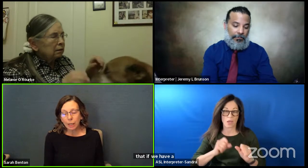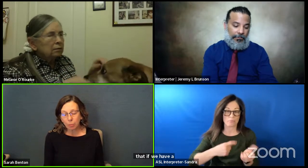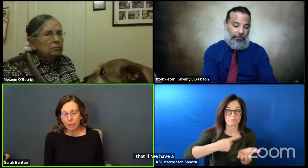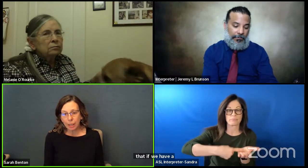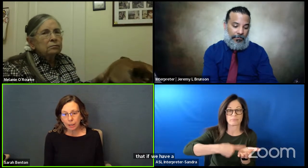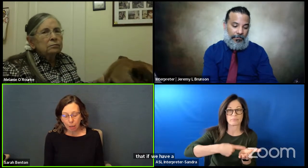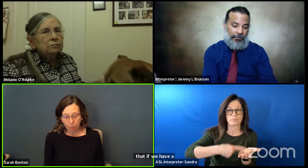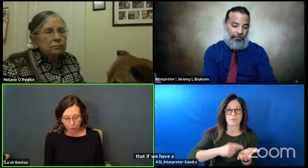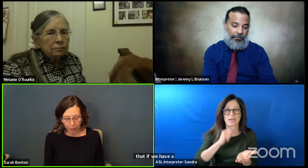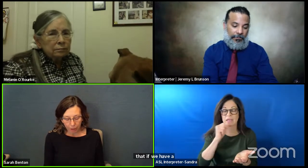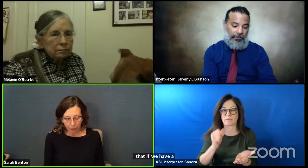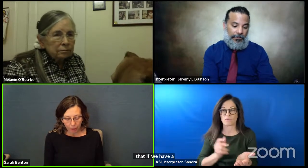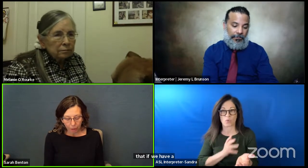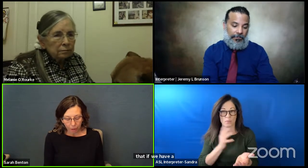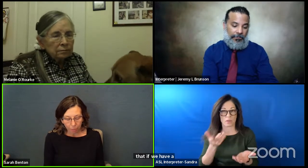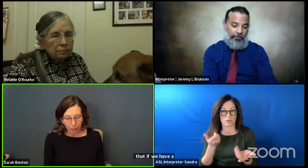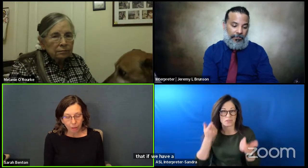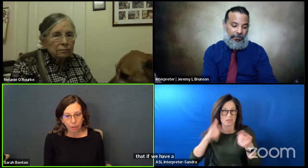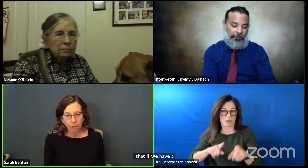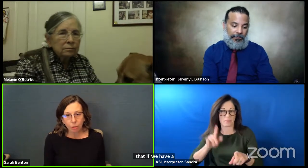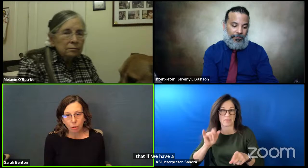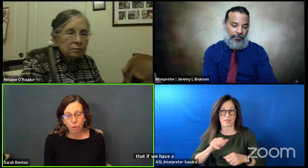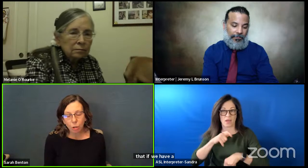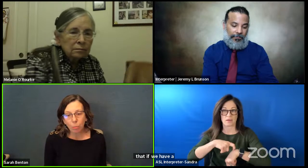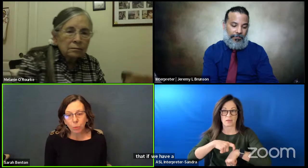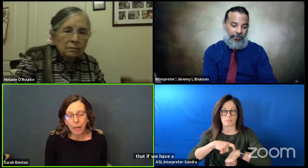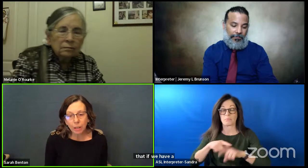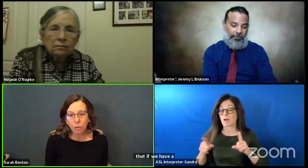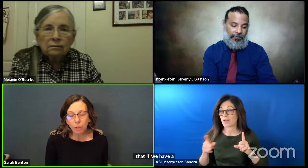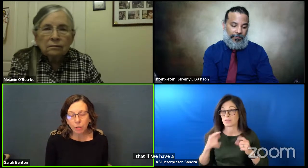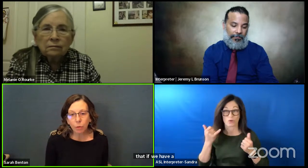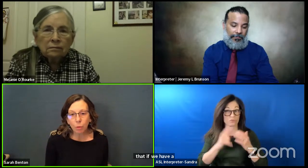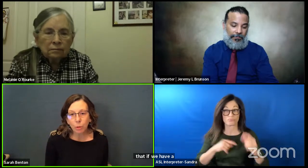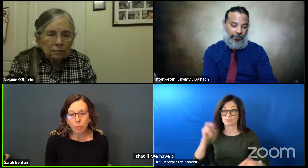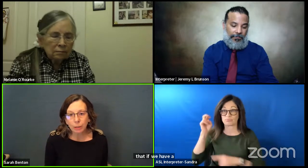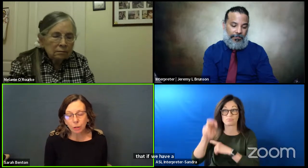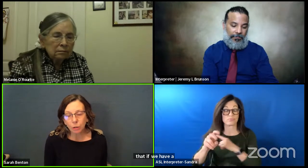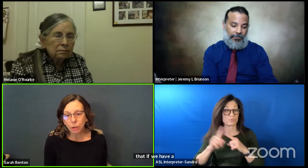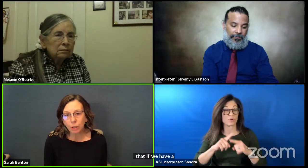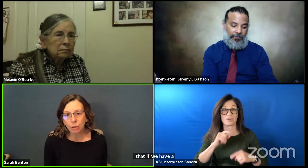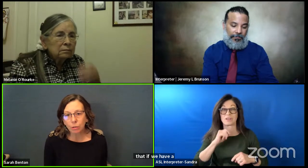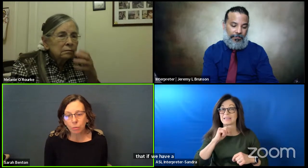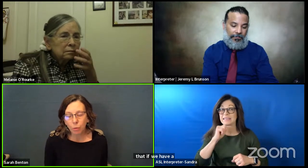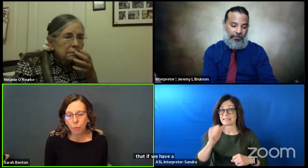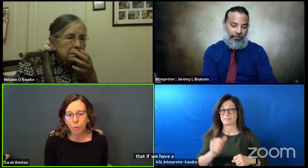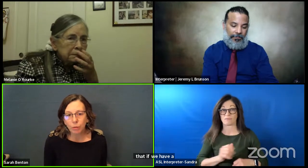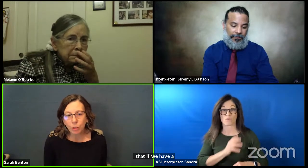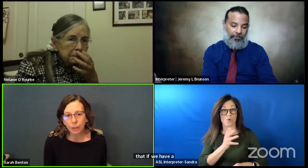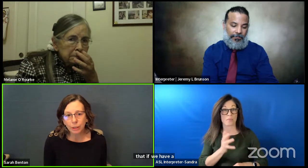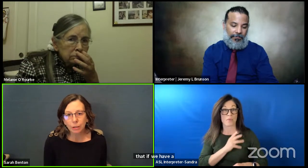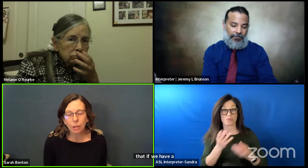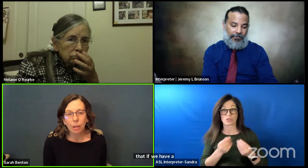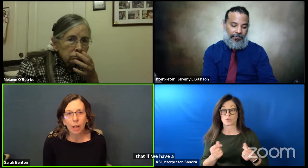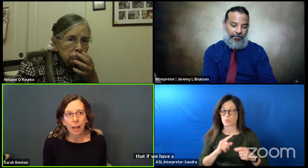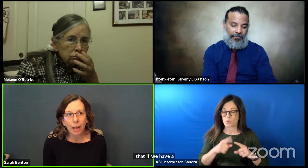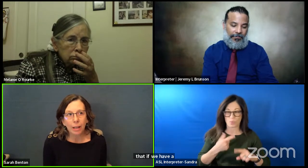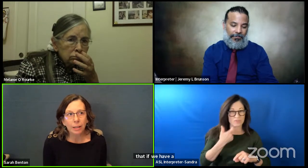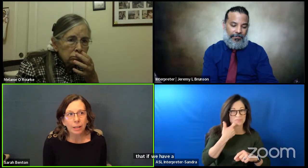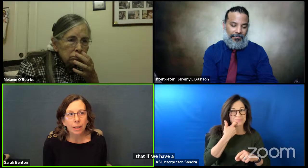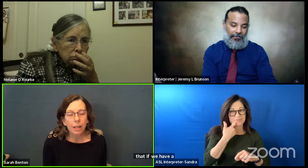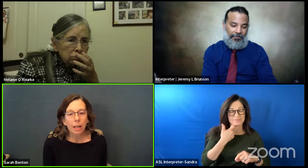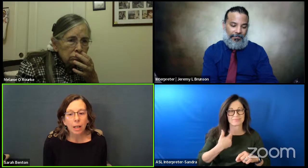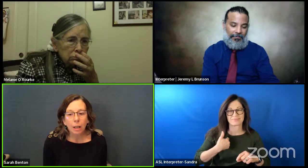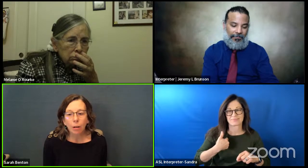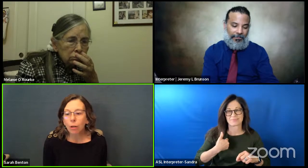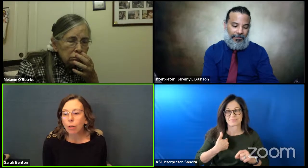informal settlement at that point. But to jump right to an informal resolution when we've just